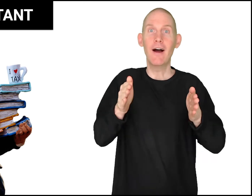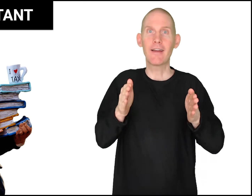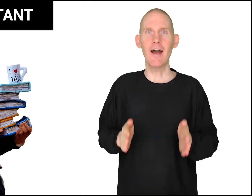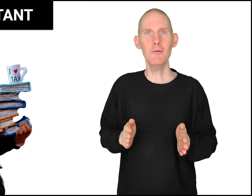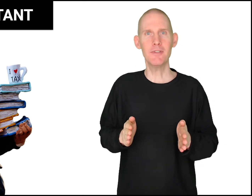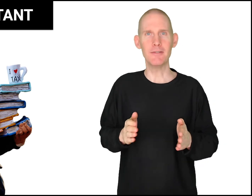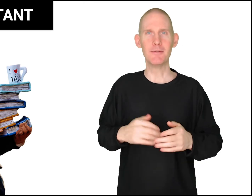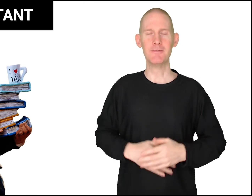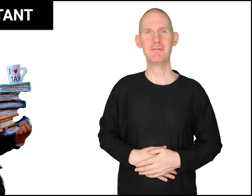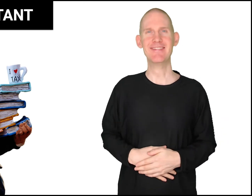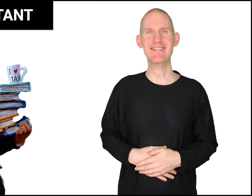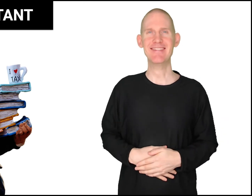Accountant.